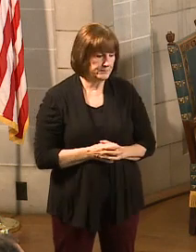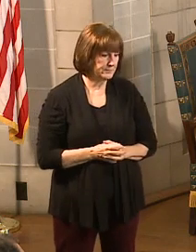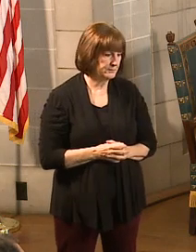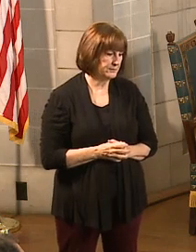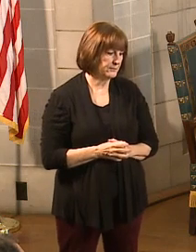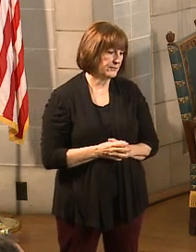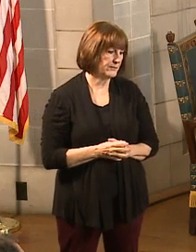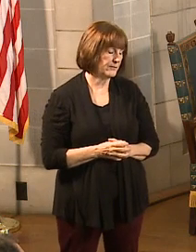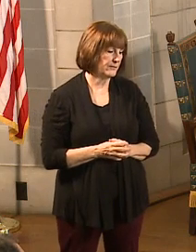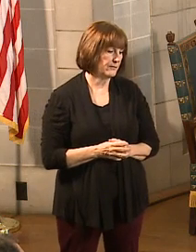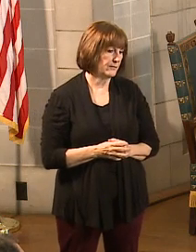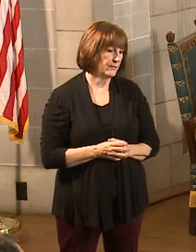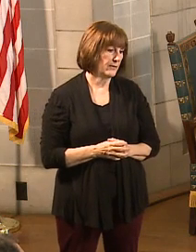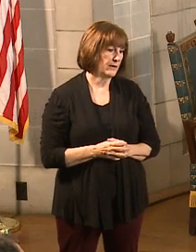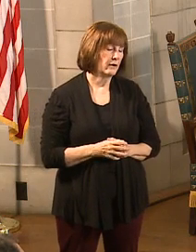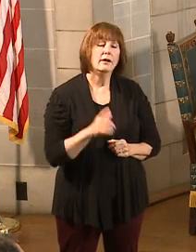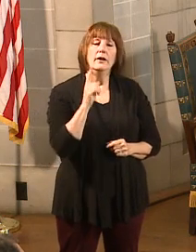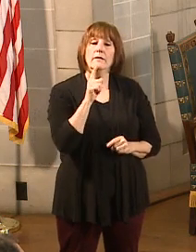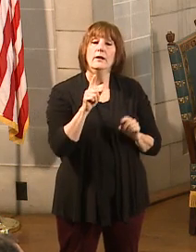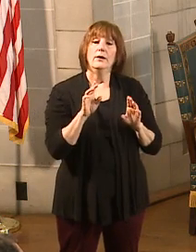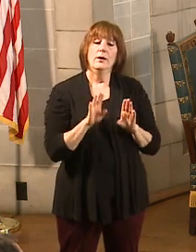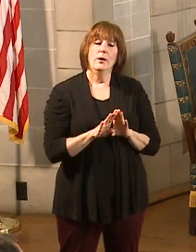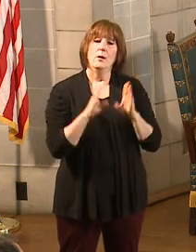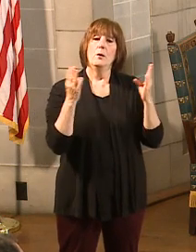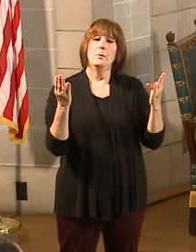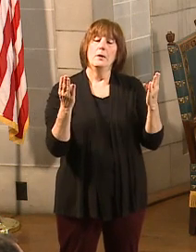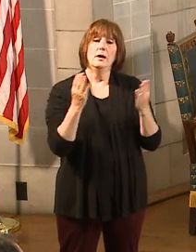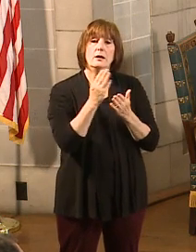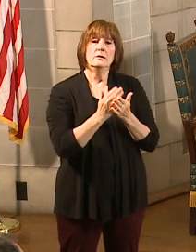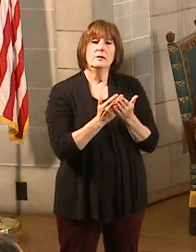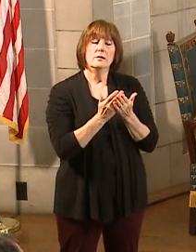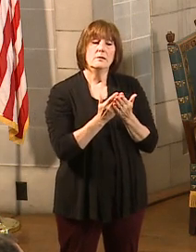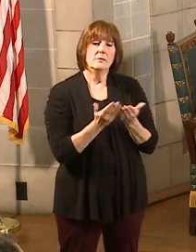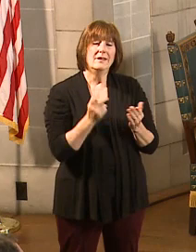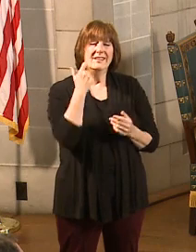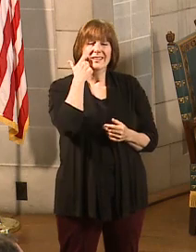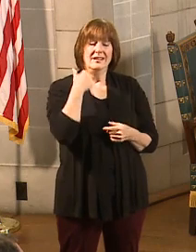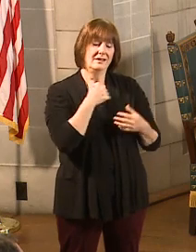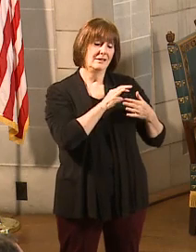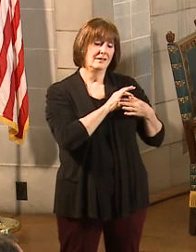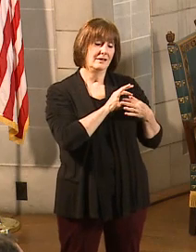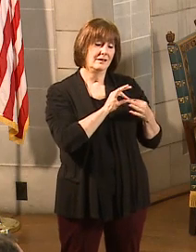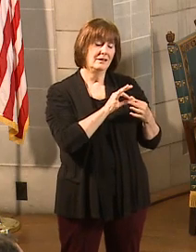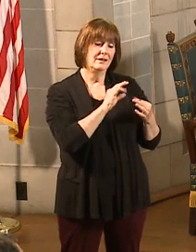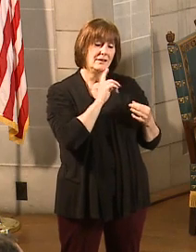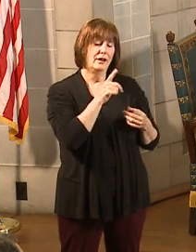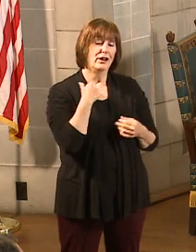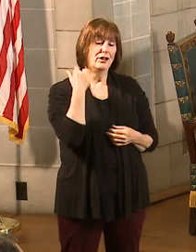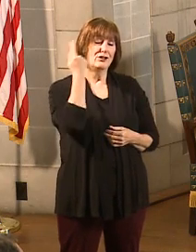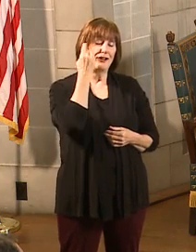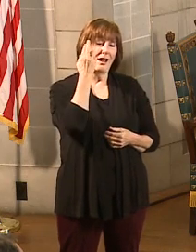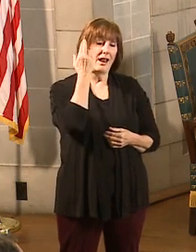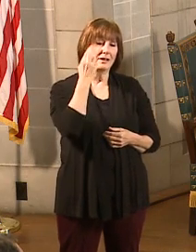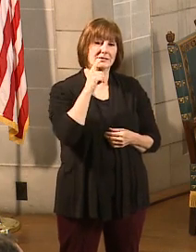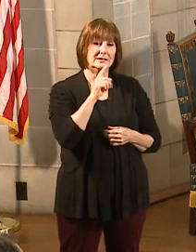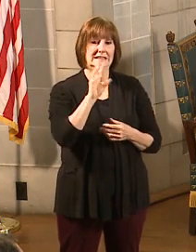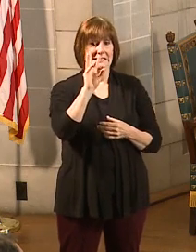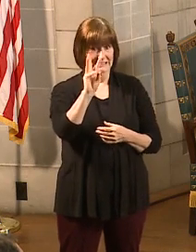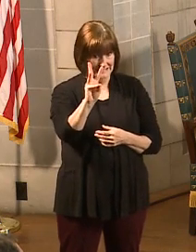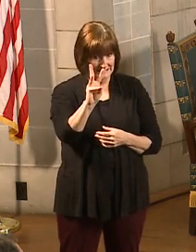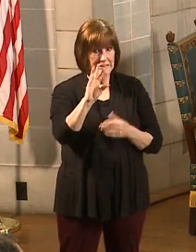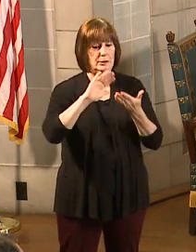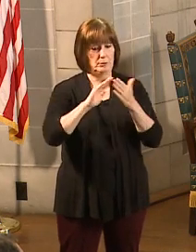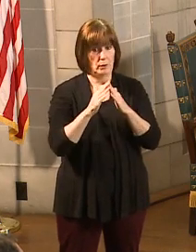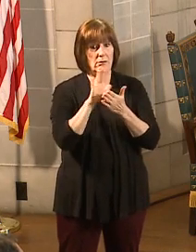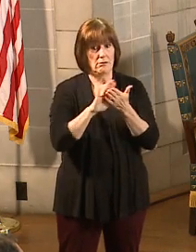As far as the opening, some of the things that, and as I describe this to you, realize that I'm talking about all 6 community